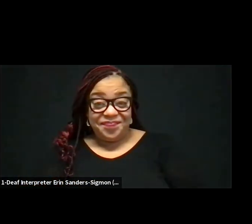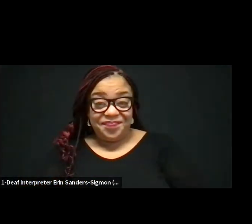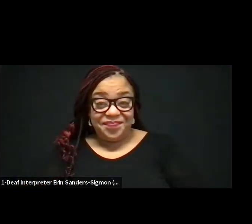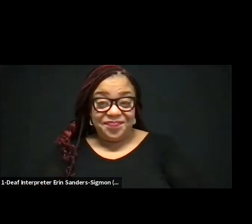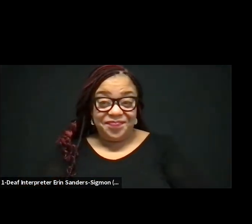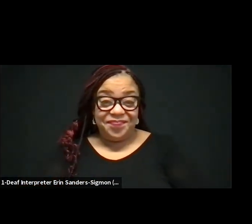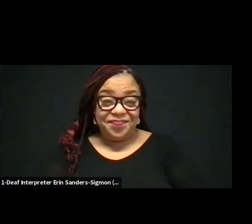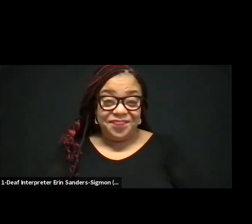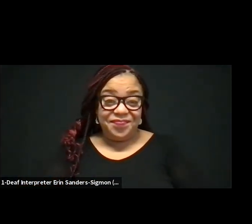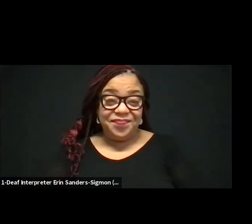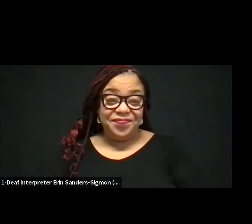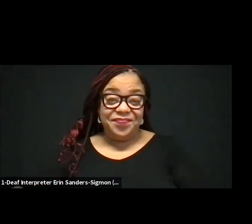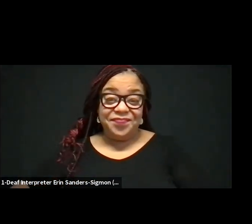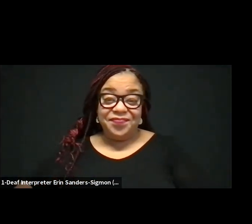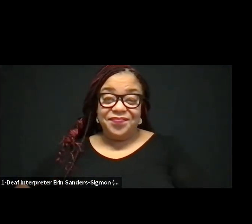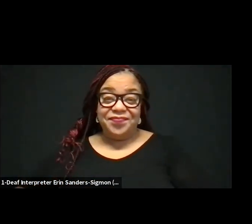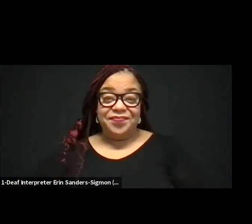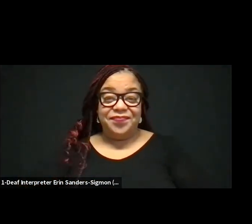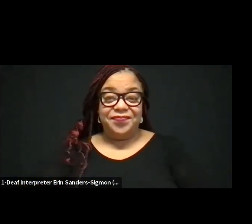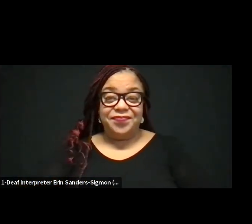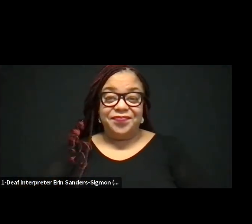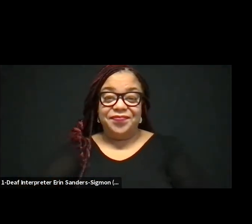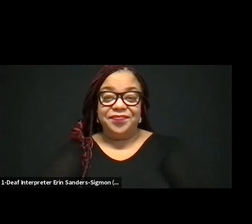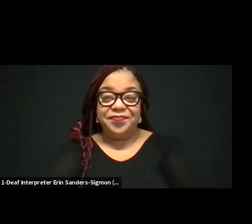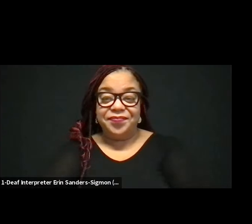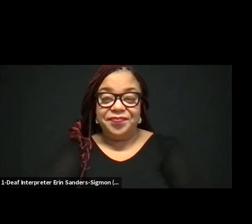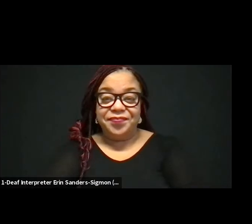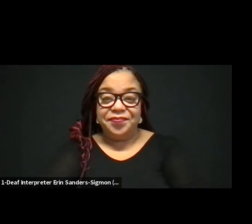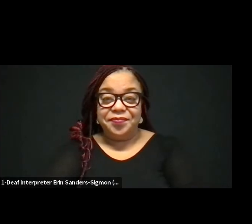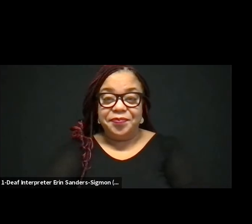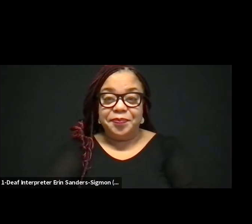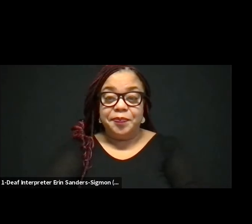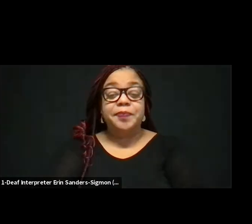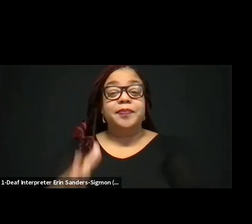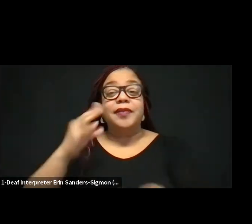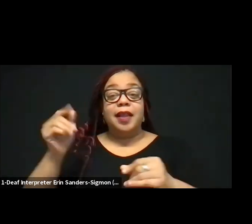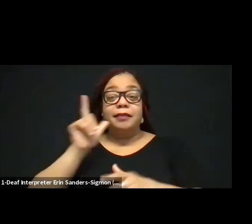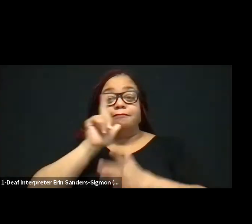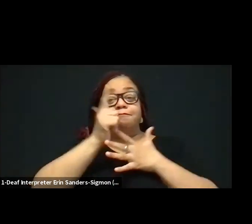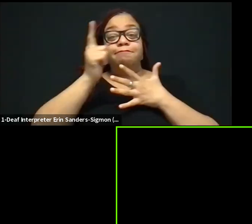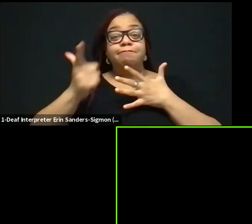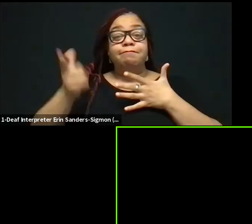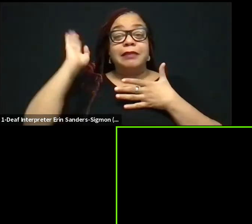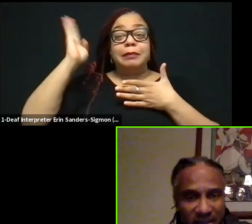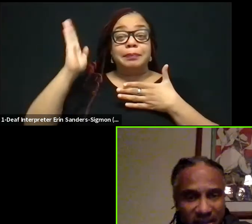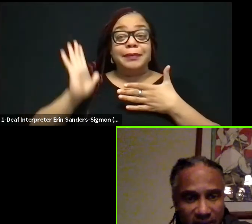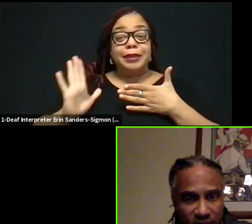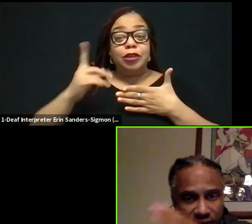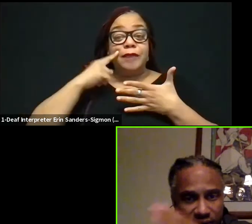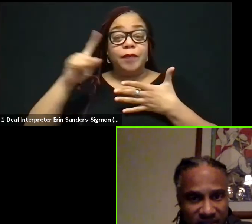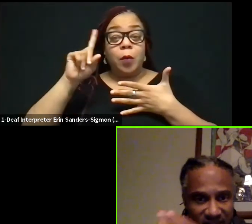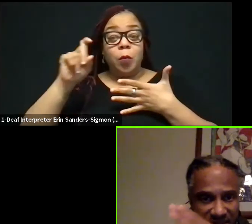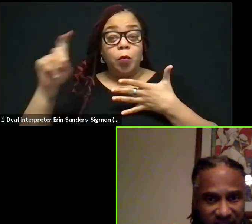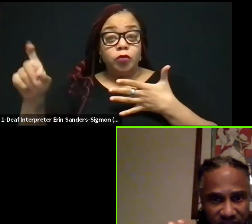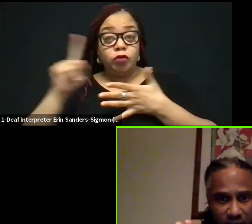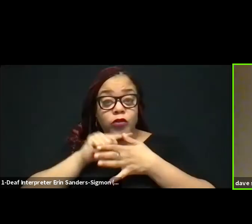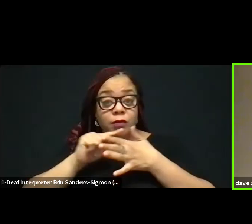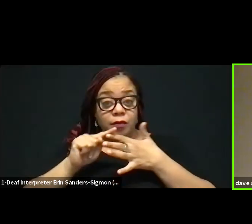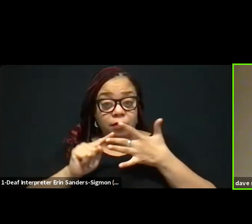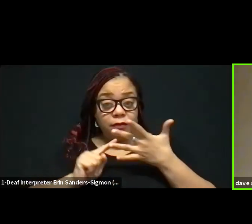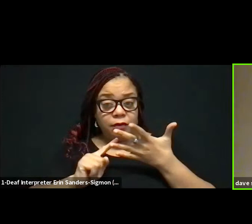they're asking me to start my video. So the order of speakers for this